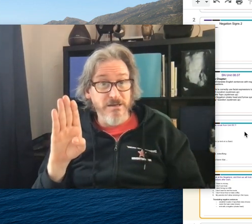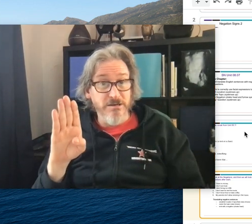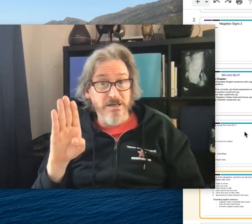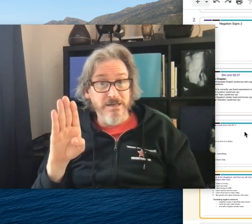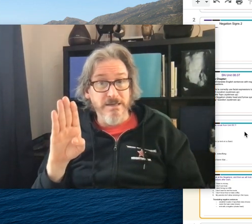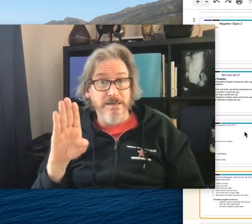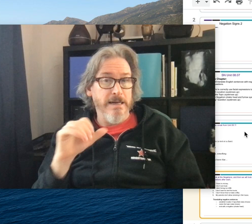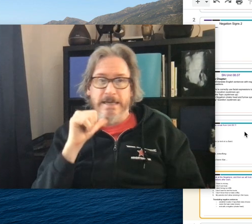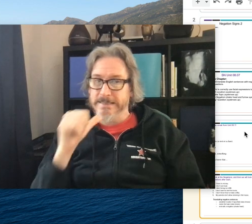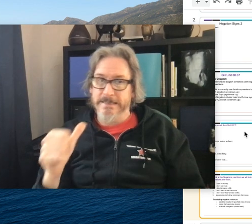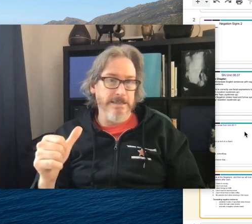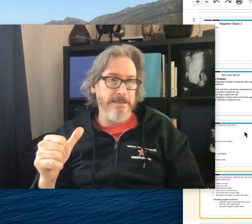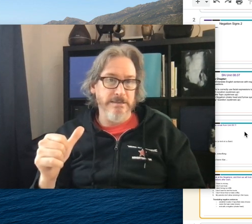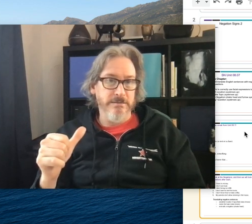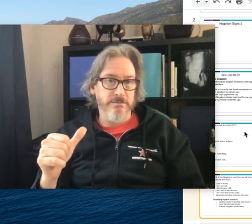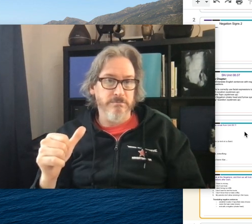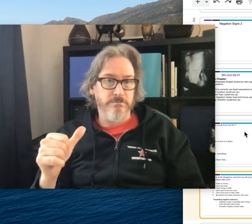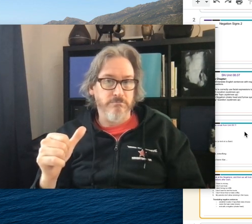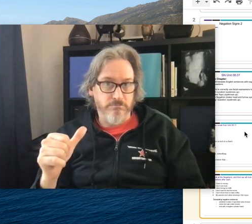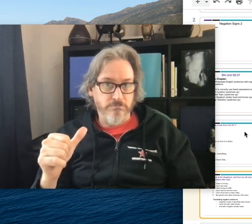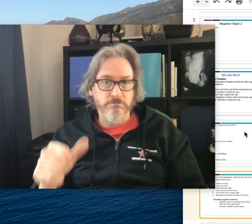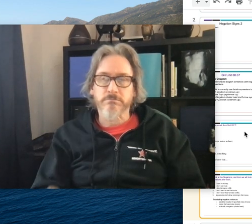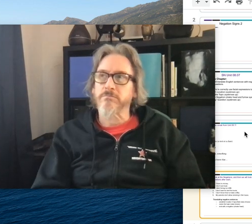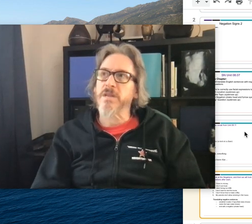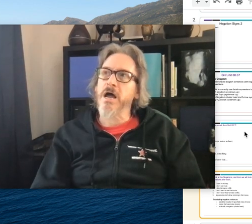USB. I didn't.